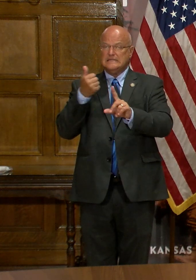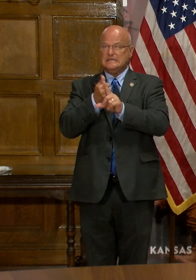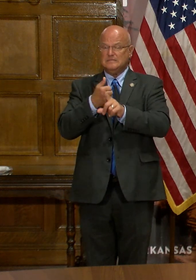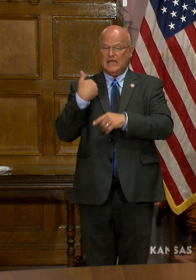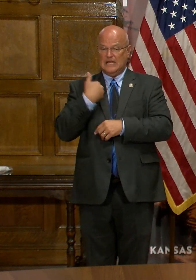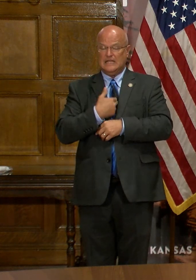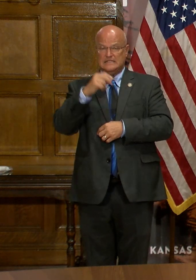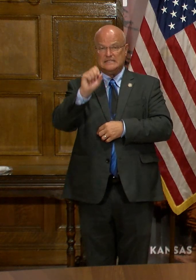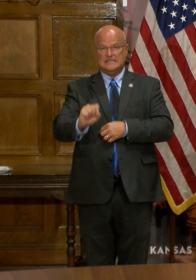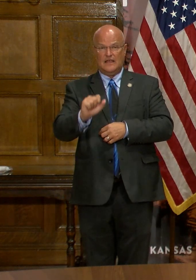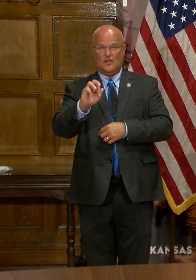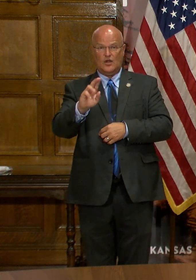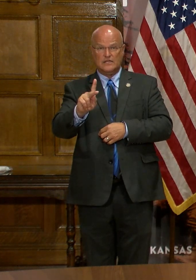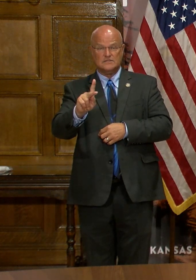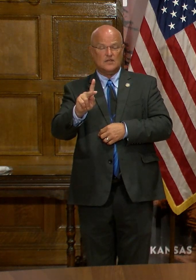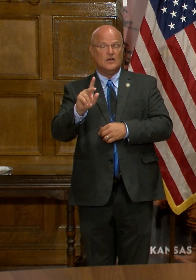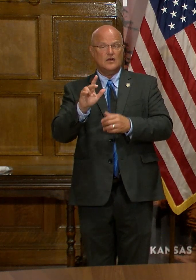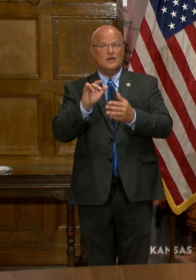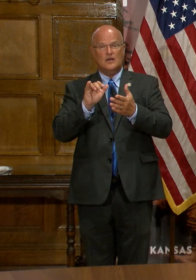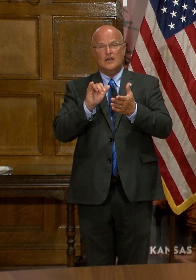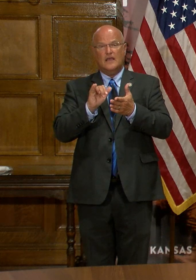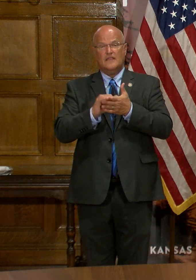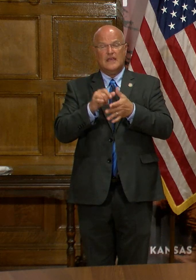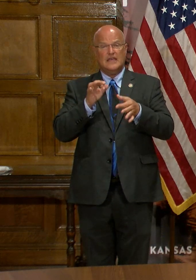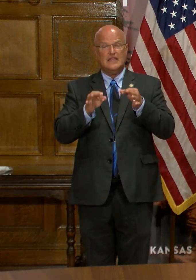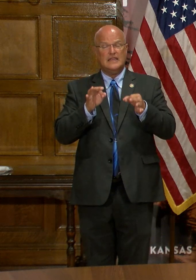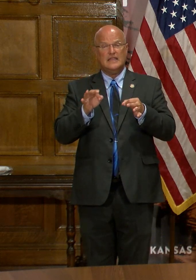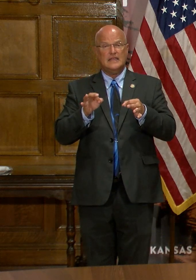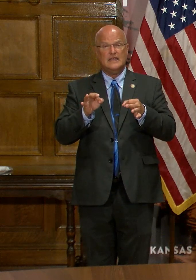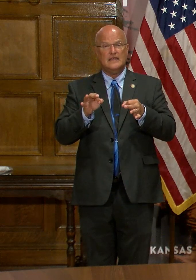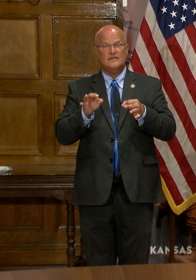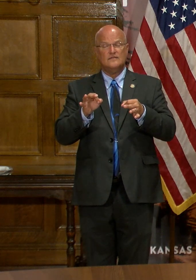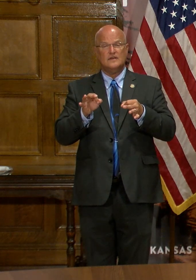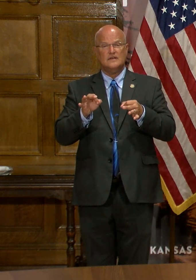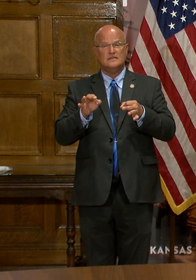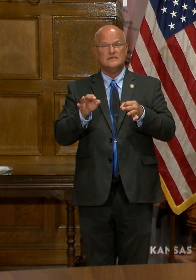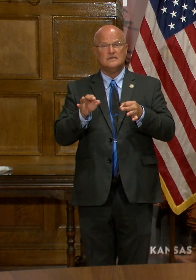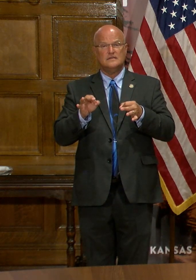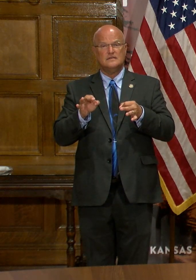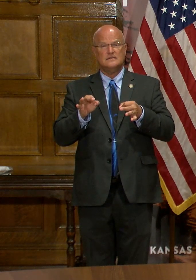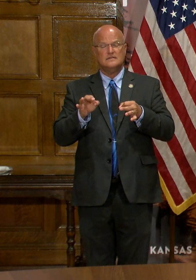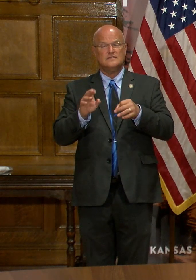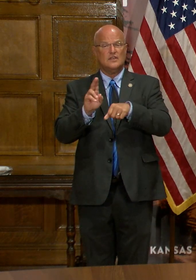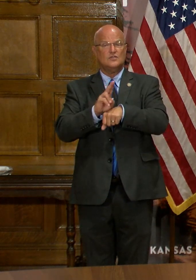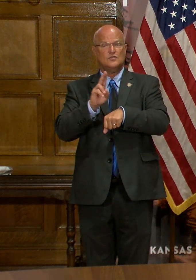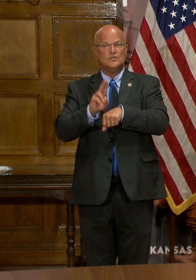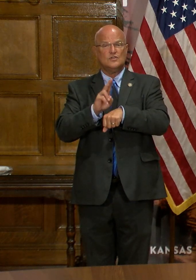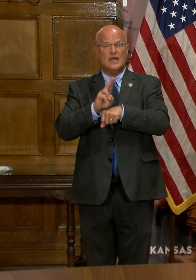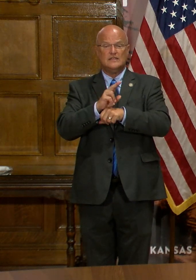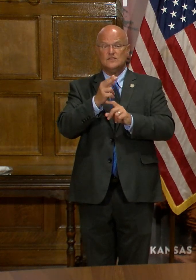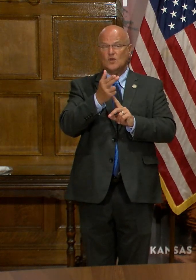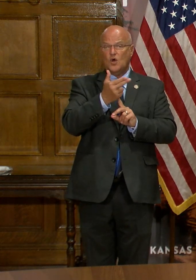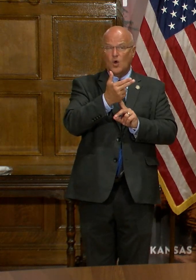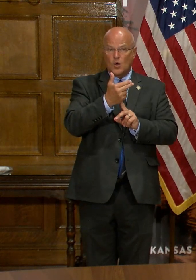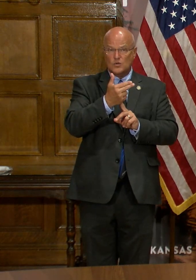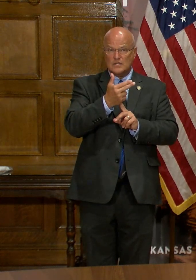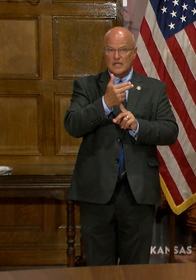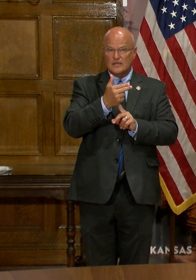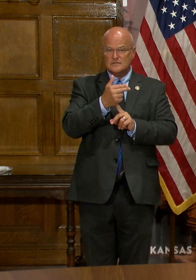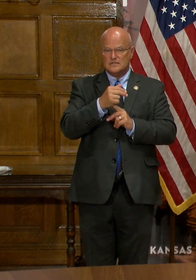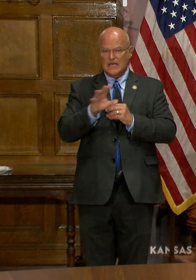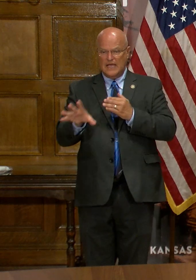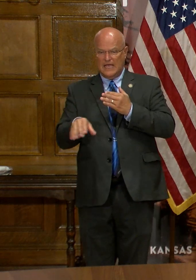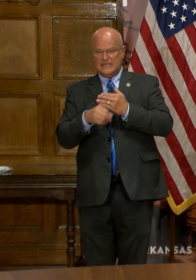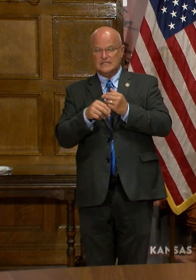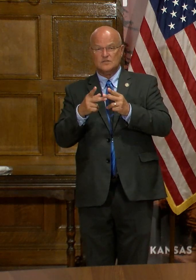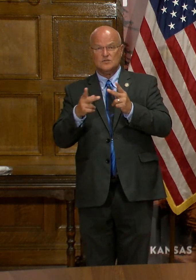us in South Arkansas, that if they if they utilize the hotels, they need additional